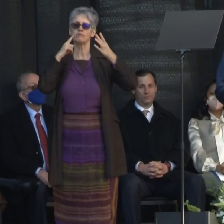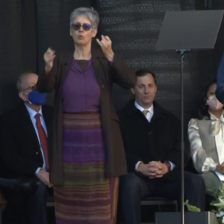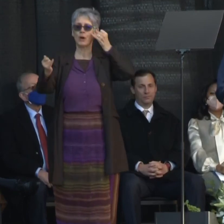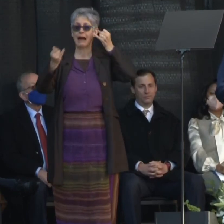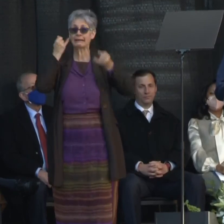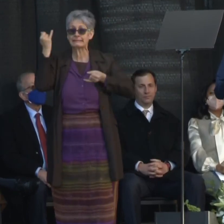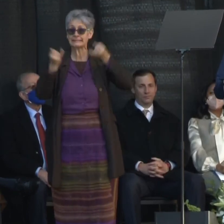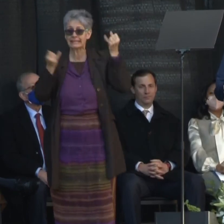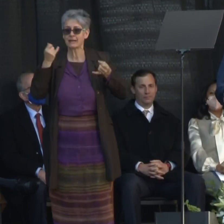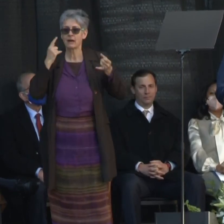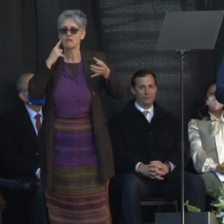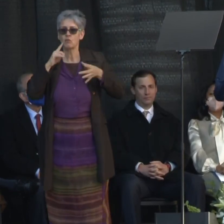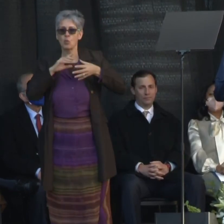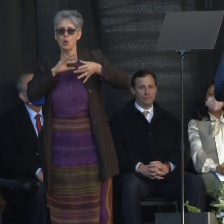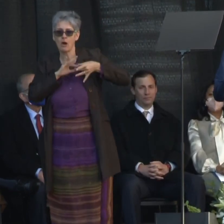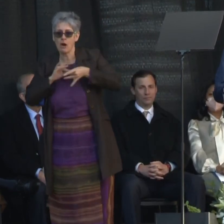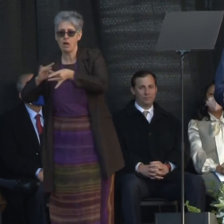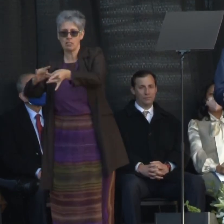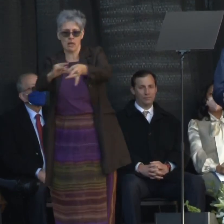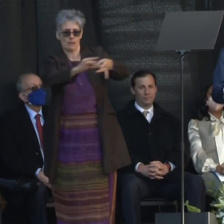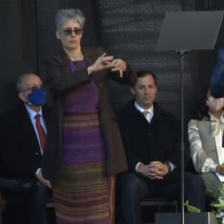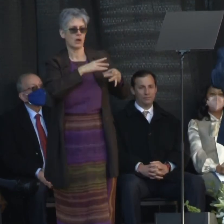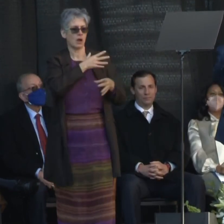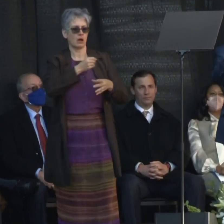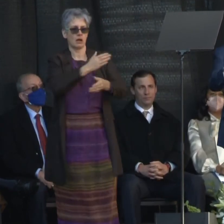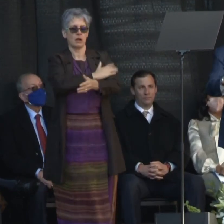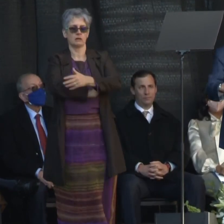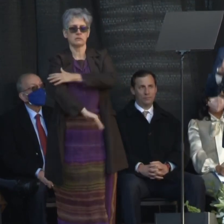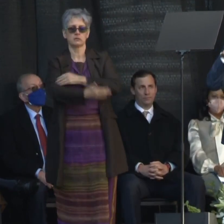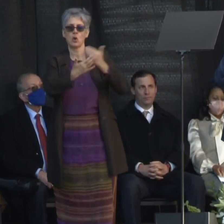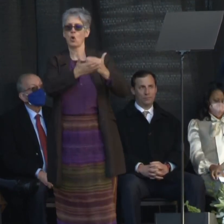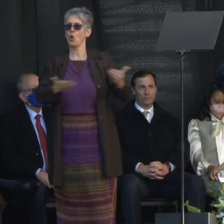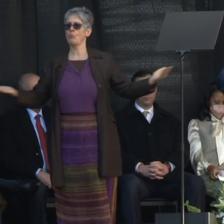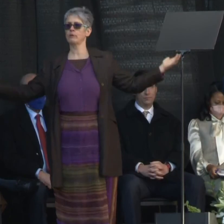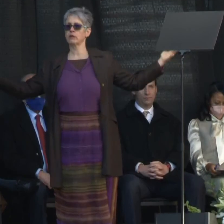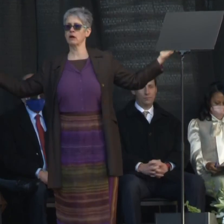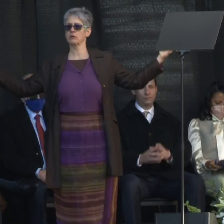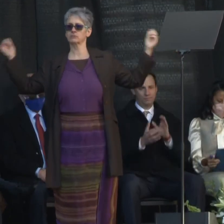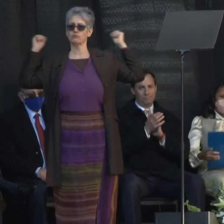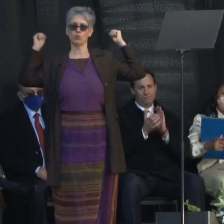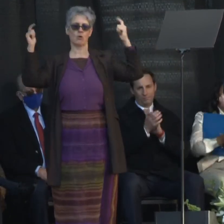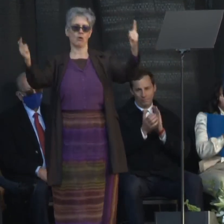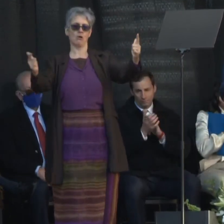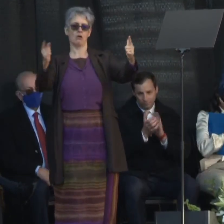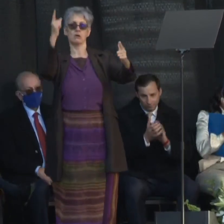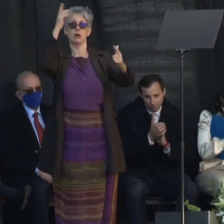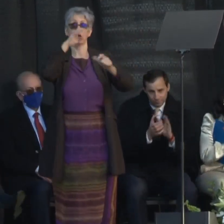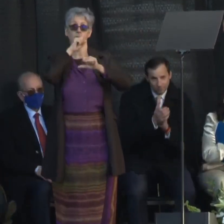collaboration. And most of all, we're open arms for all. God bless you all, and thank you.